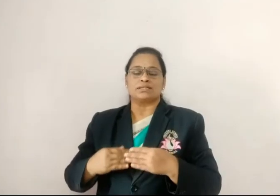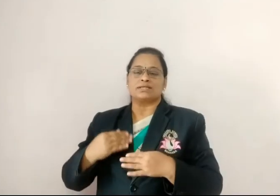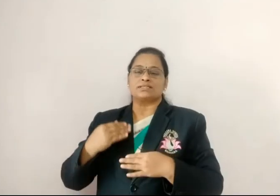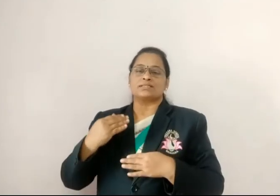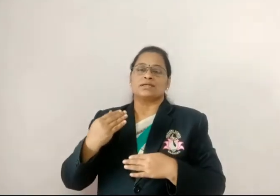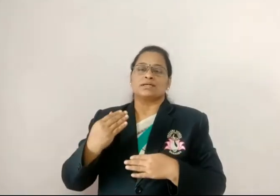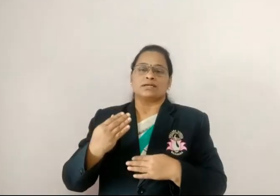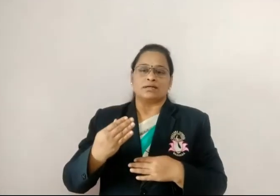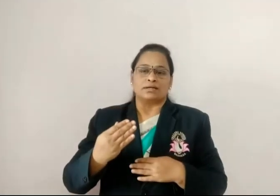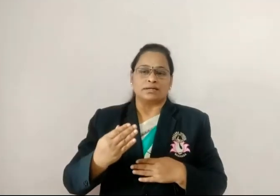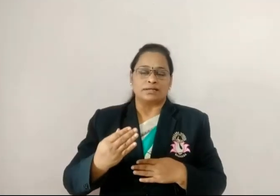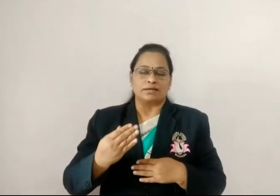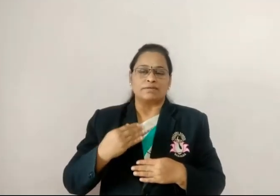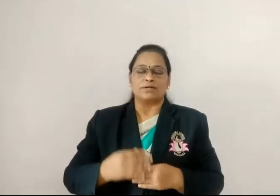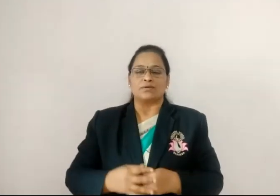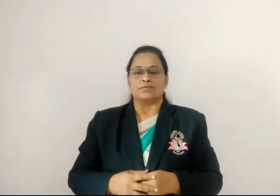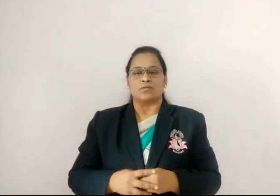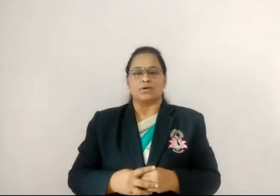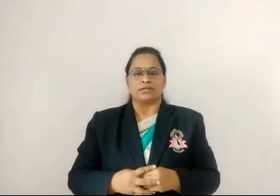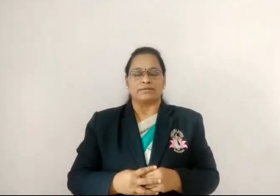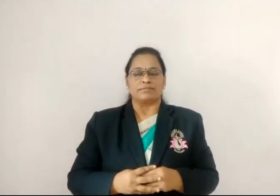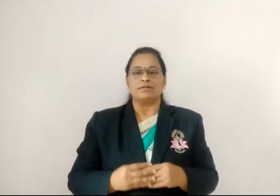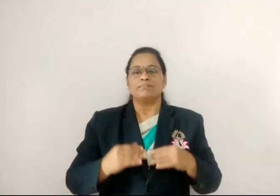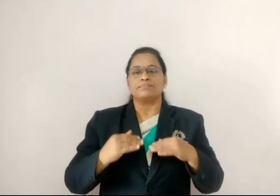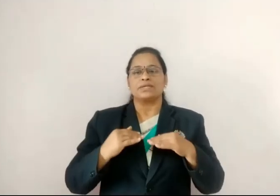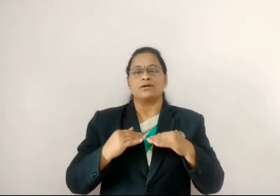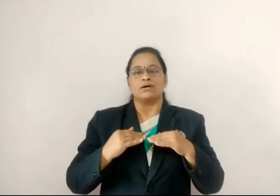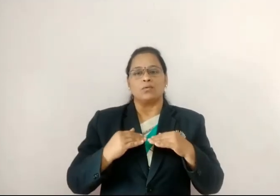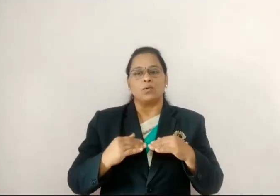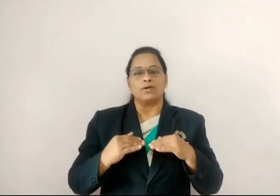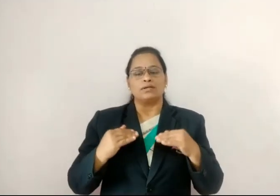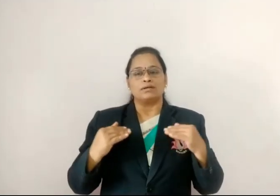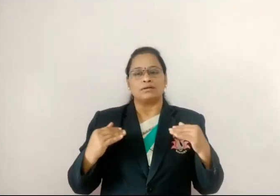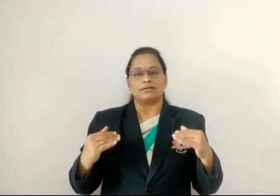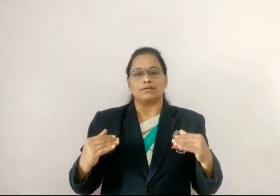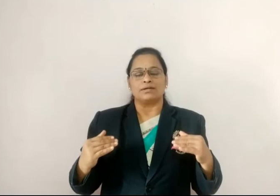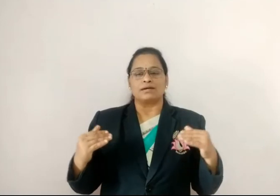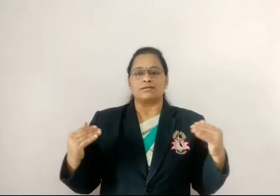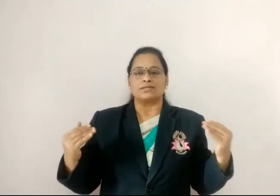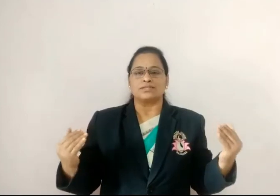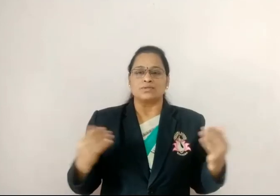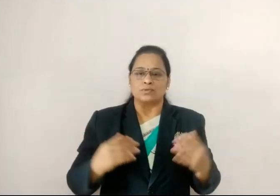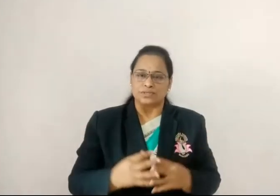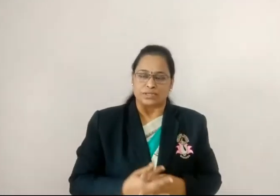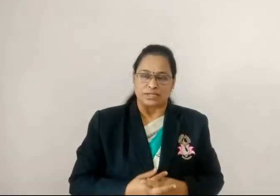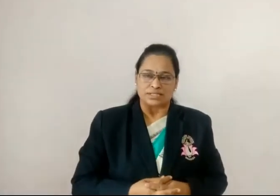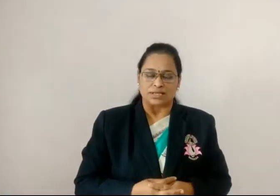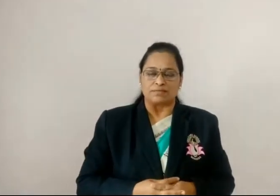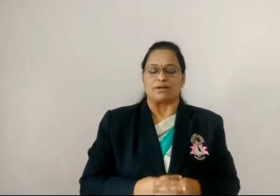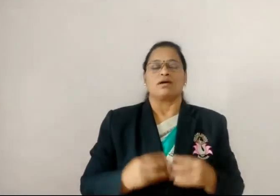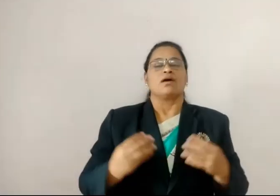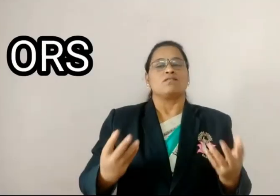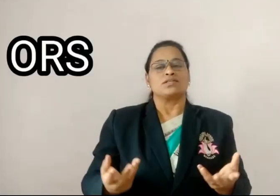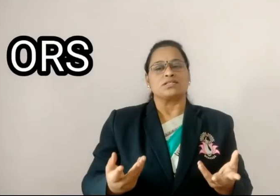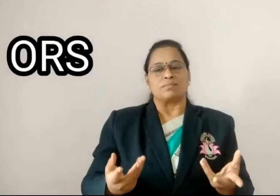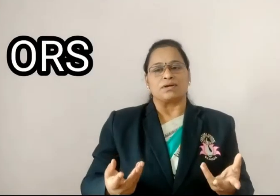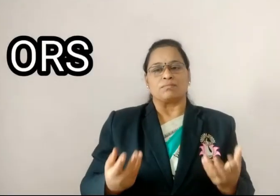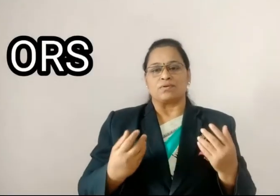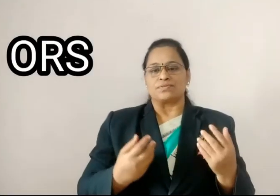this recovering of the water level, a oral rehydration solution is given, which is made up of